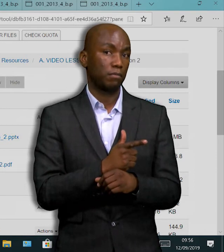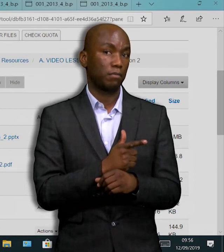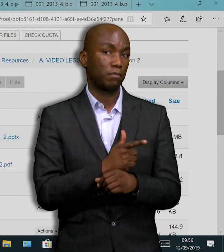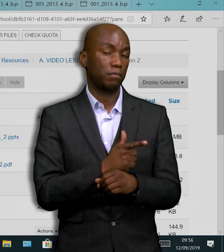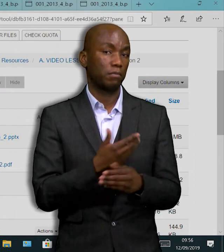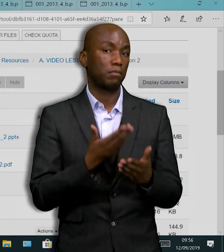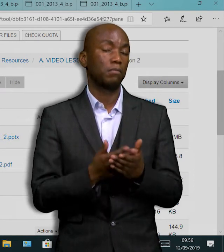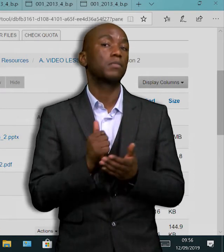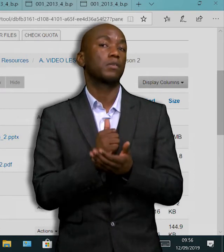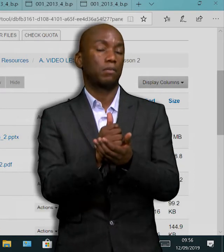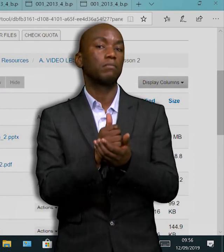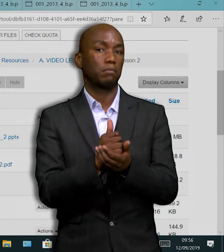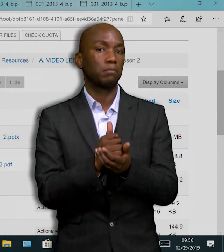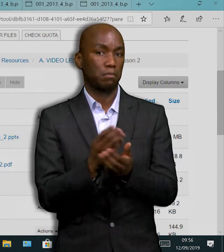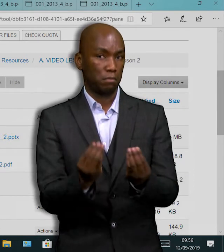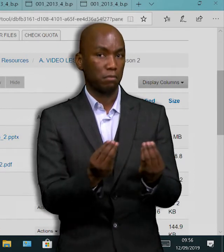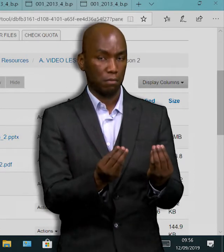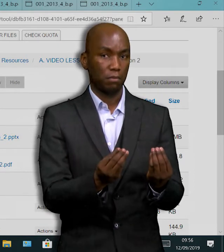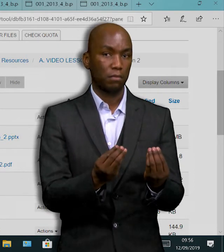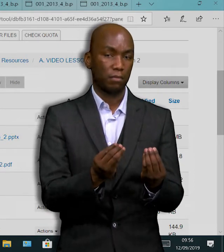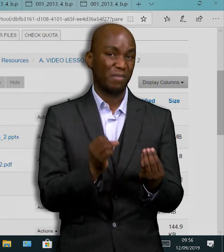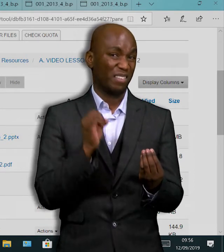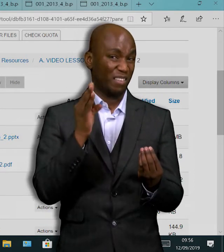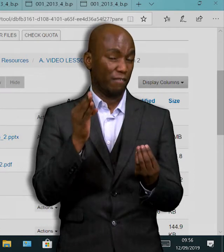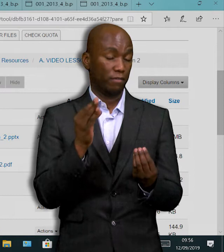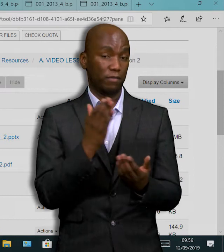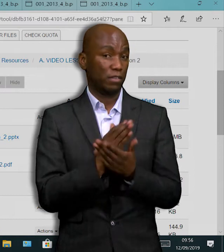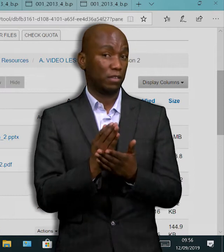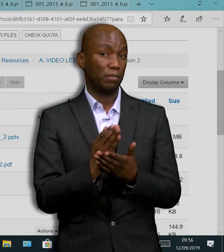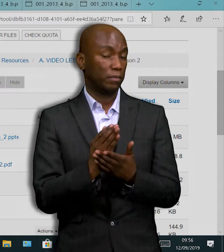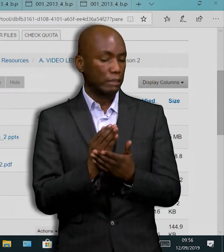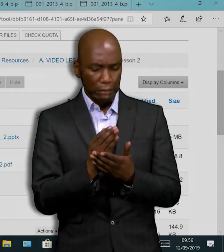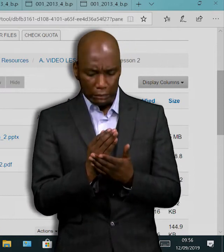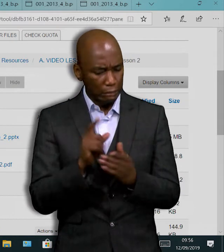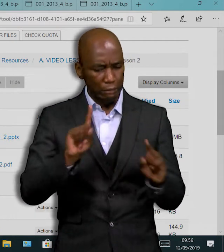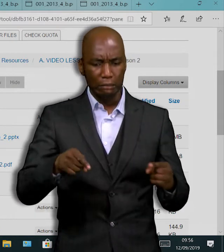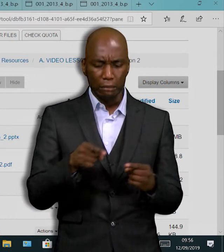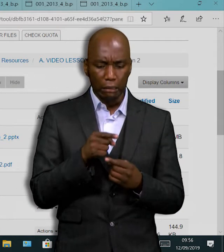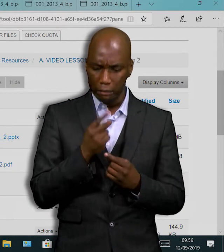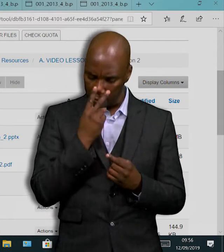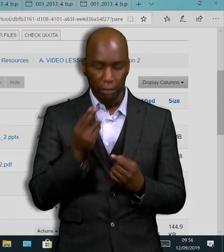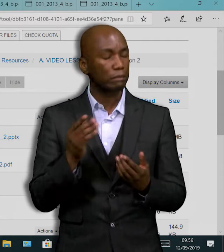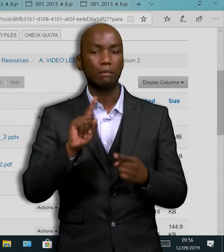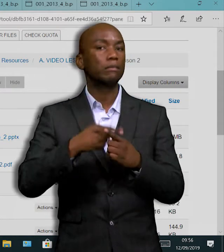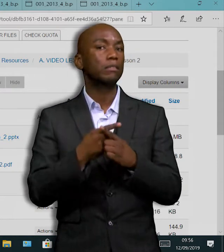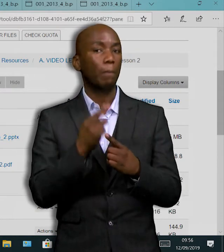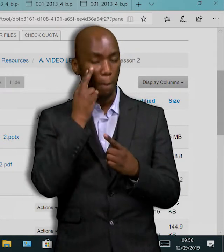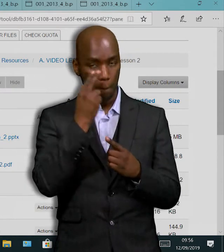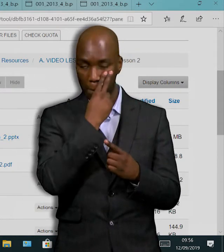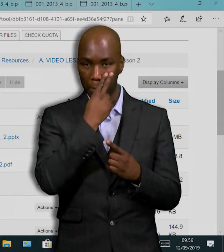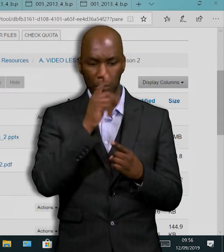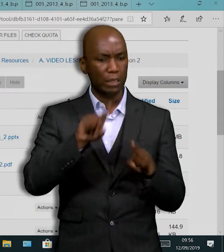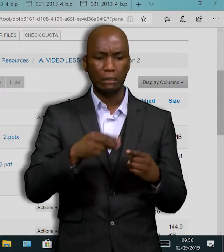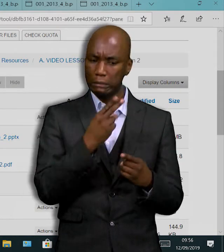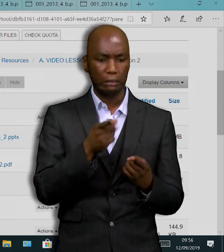different learning difficulties where high contrast formats affect concentration.